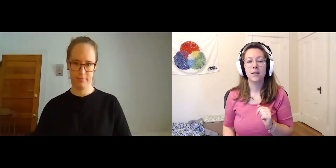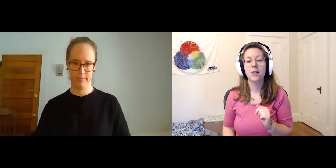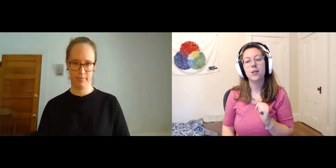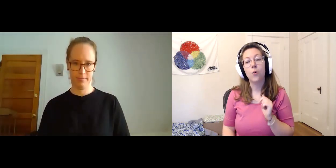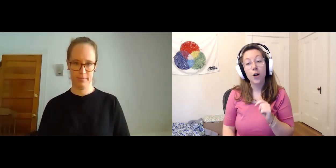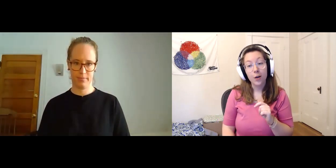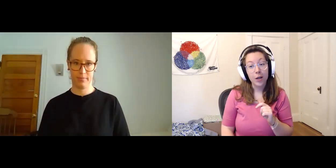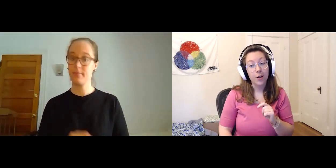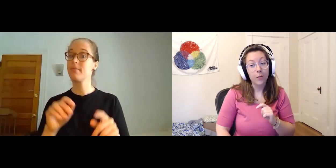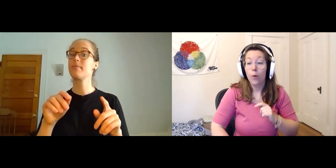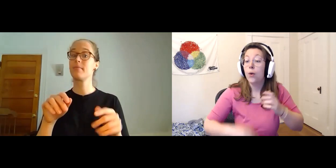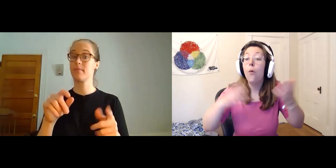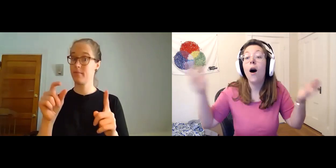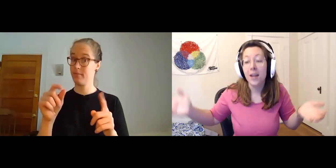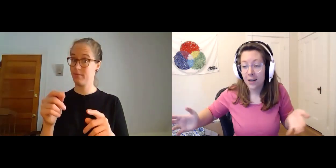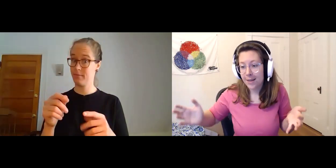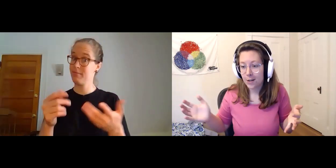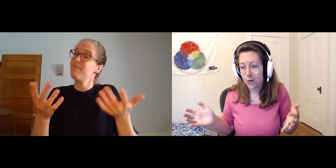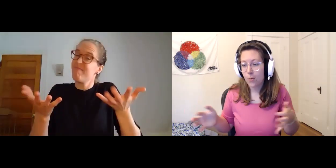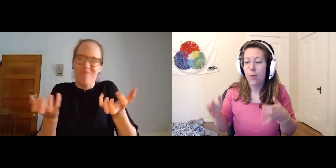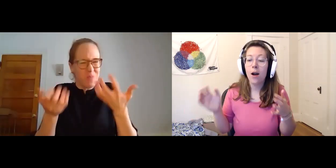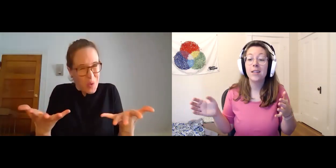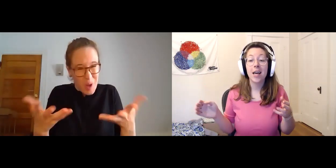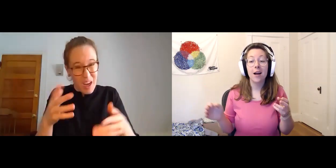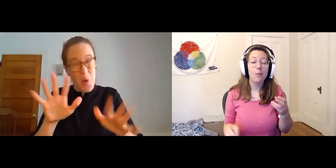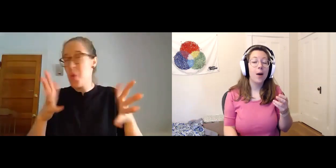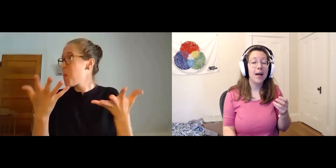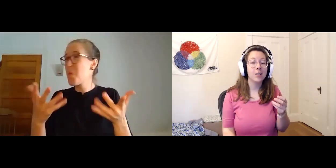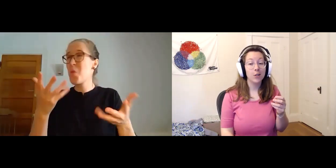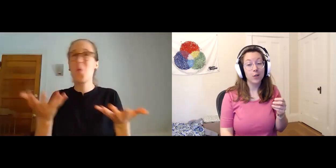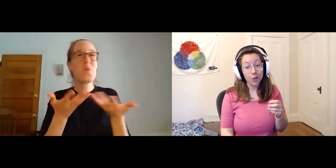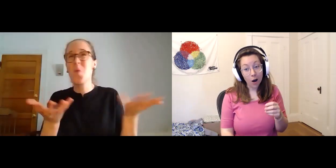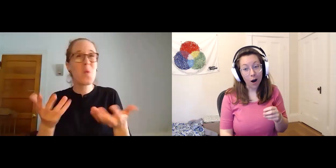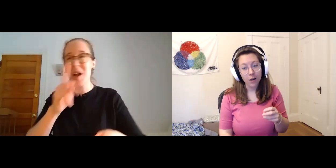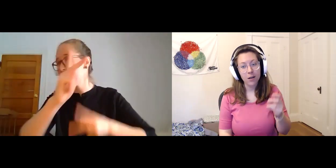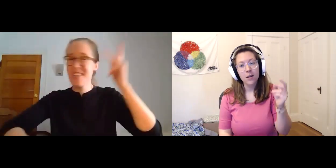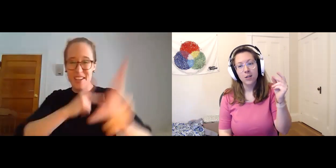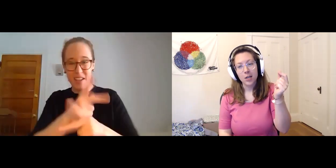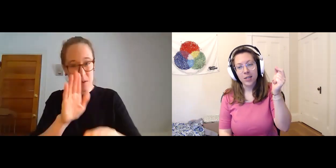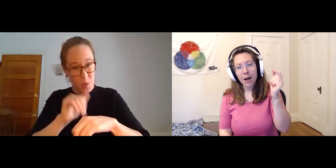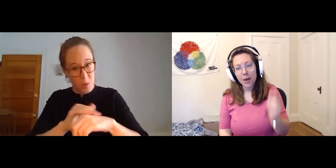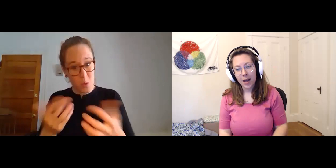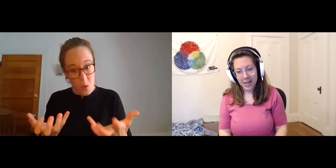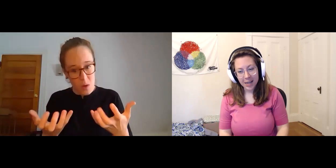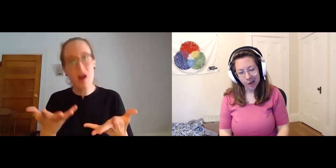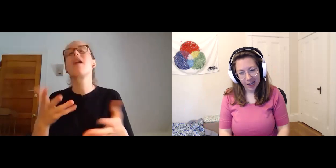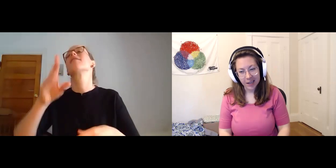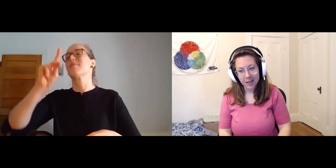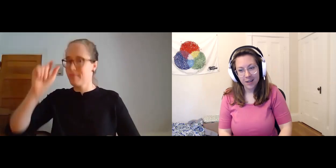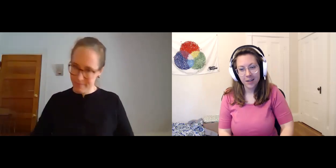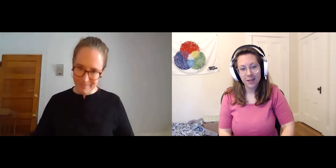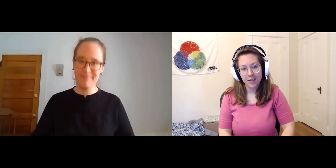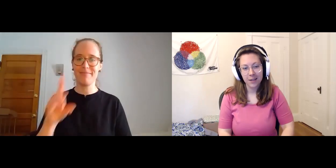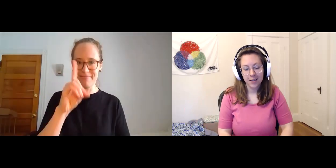And since the word that what we wanted in that story, we wanted to get a pet dog. So you snap and you hit your